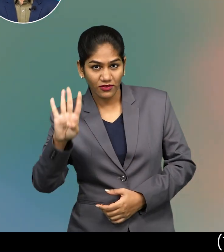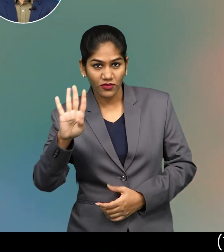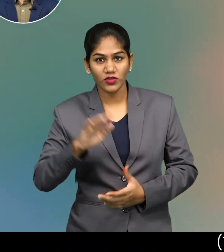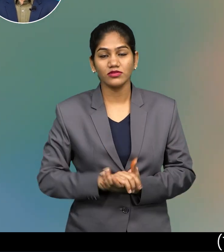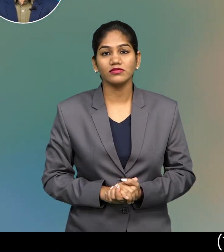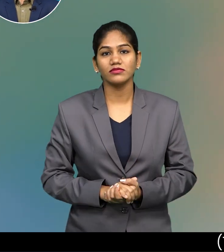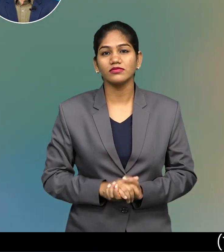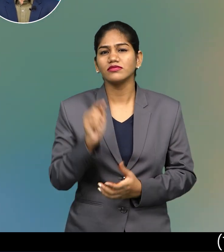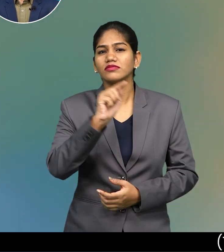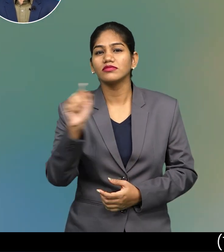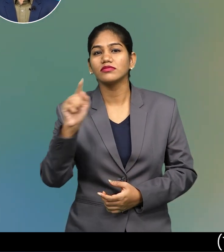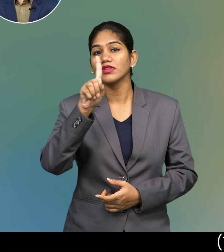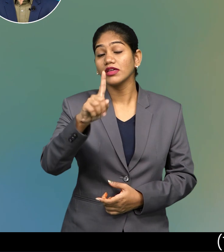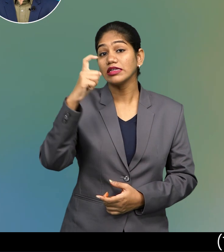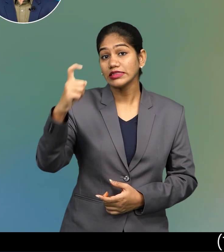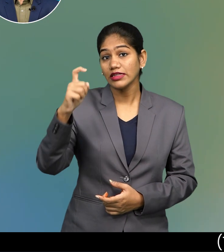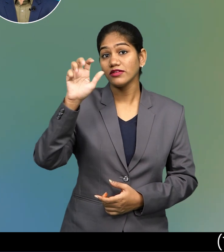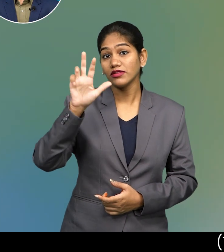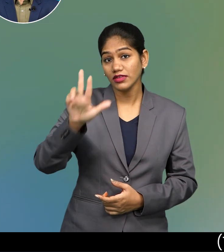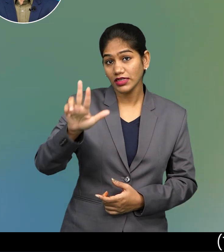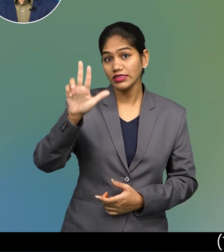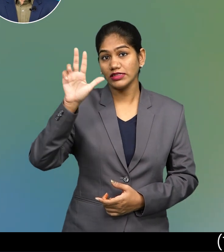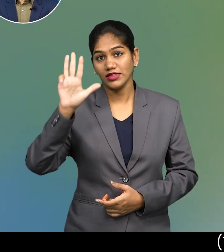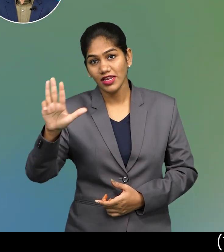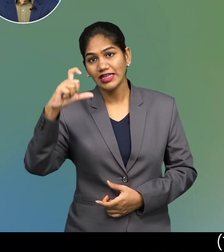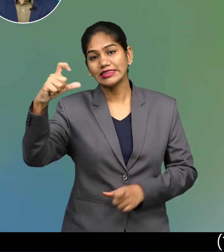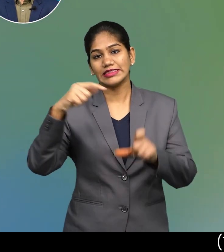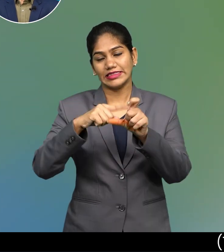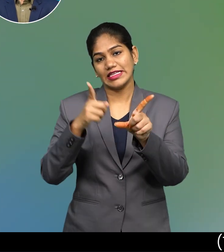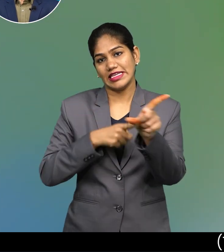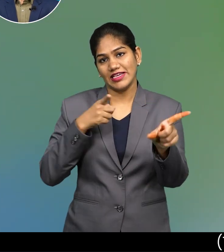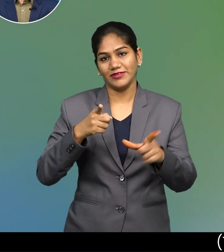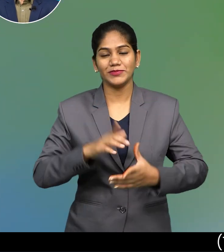1774 to 1789 CE.